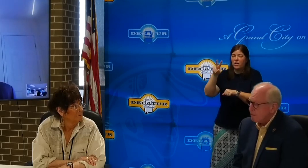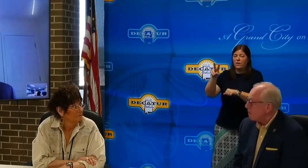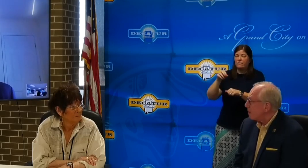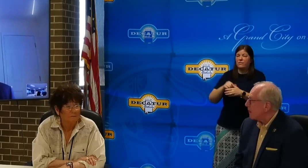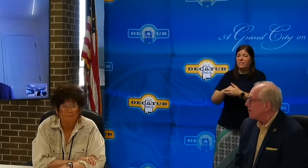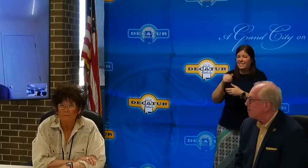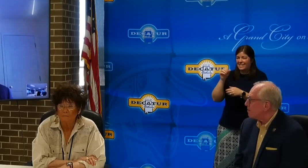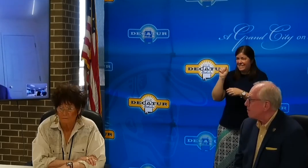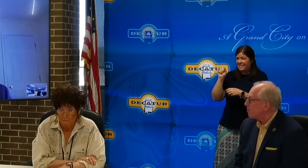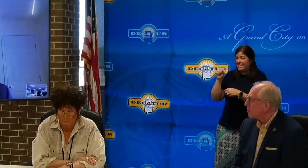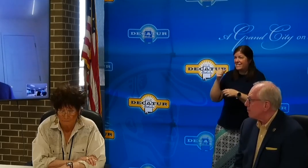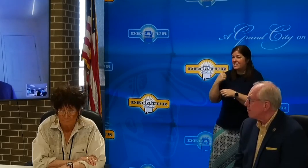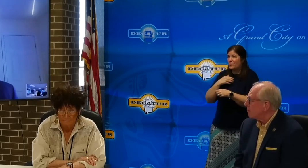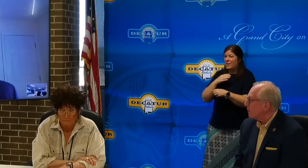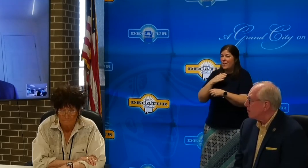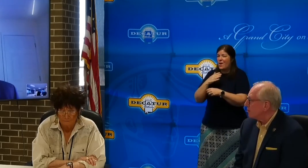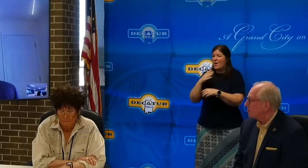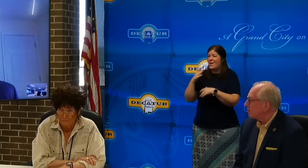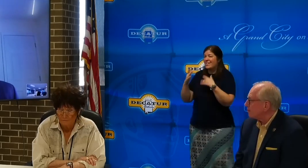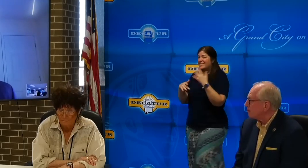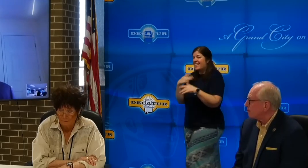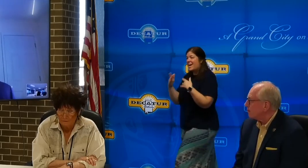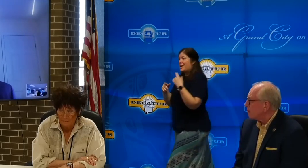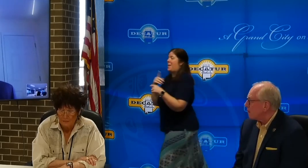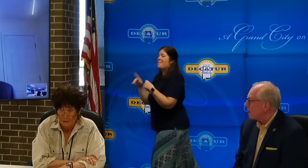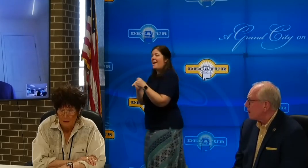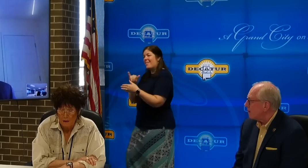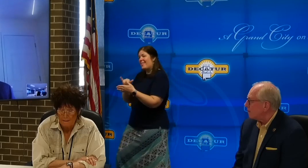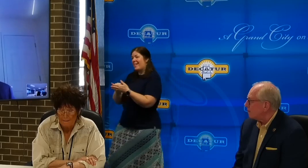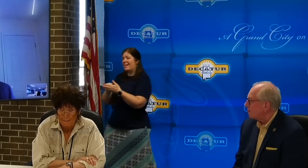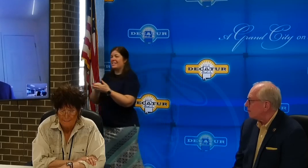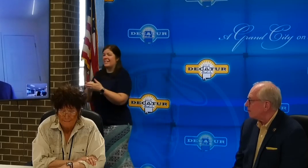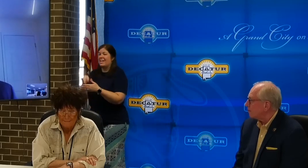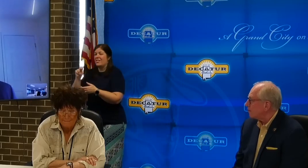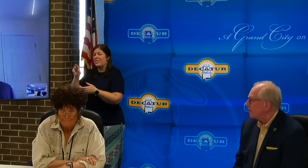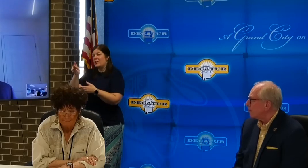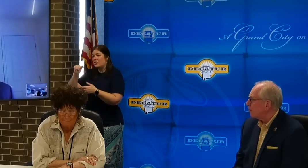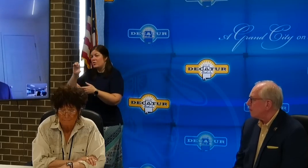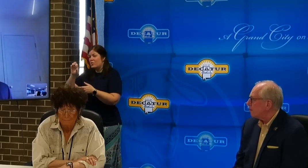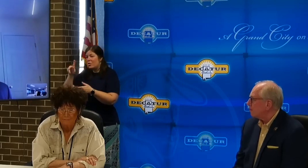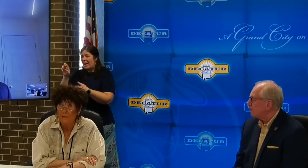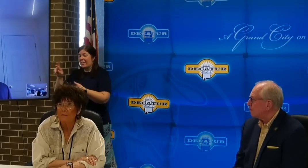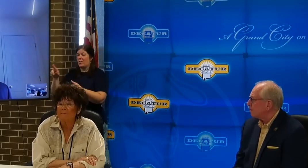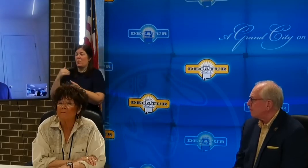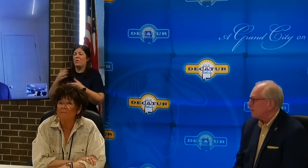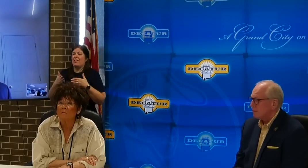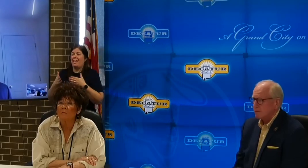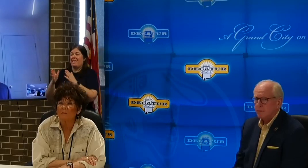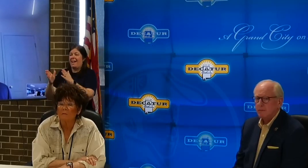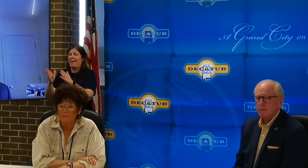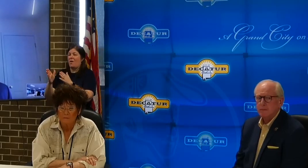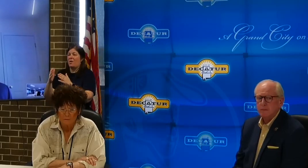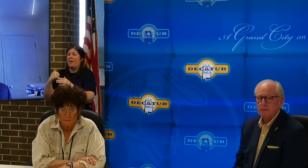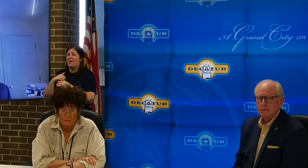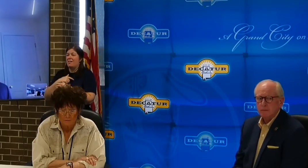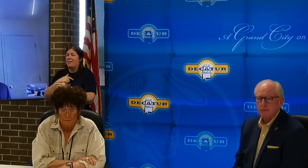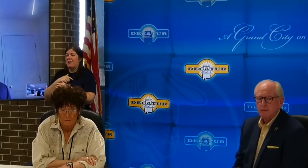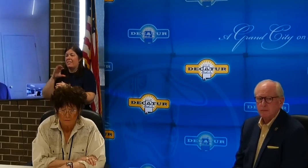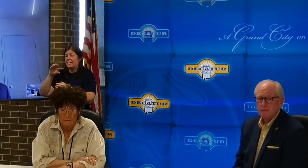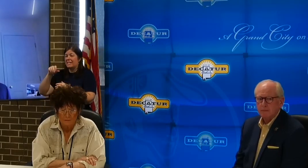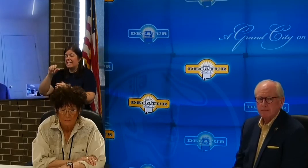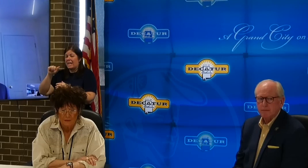We're really excited about the unemployment claims tracker. The tracker again will allow claim filers to track their